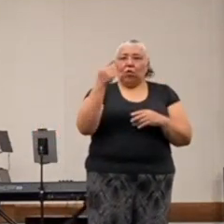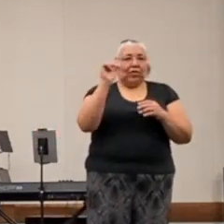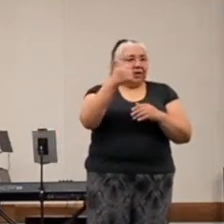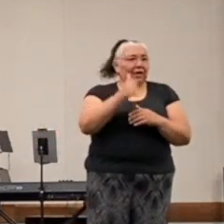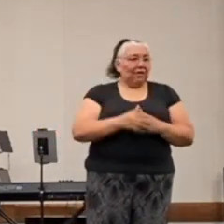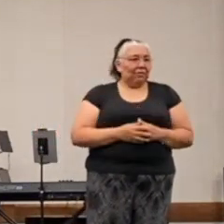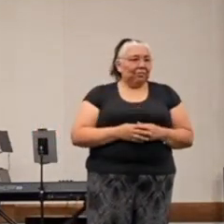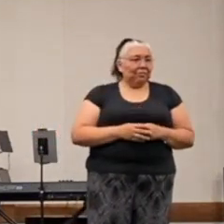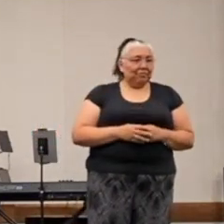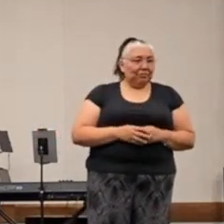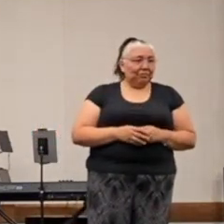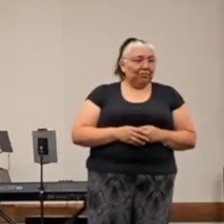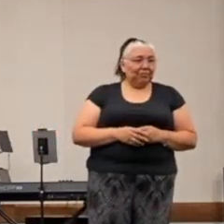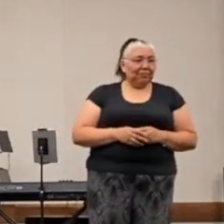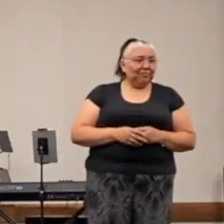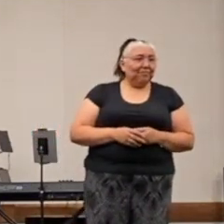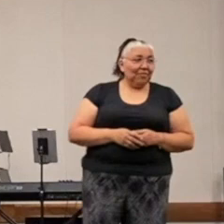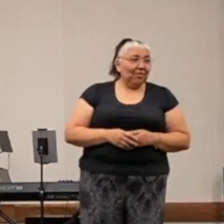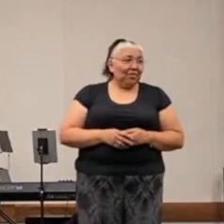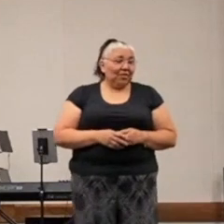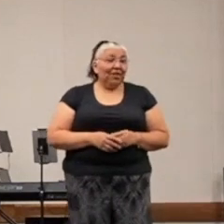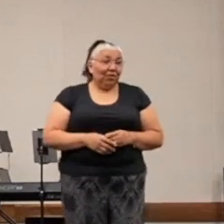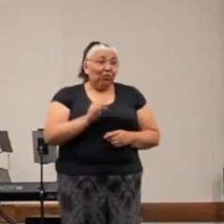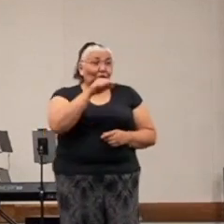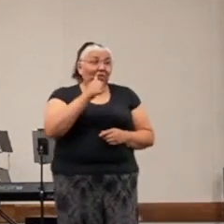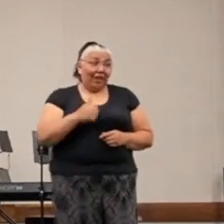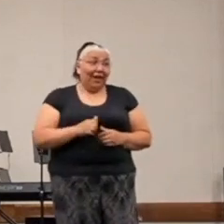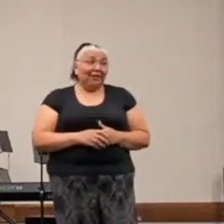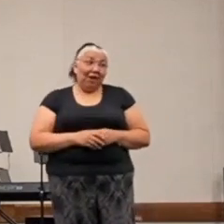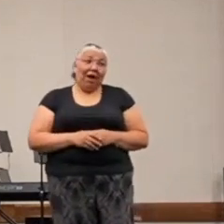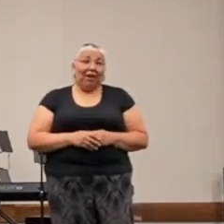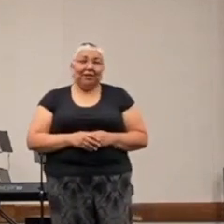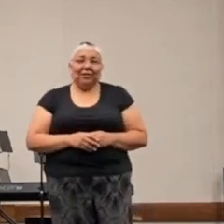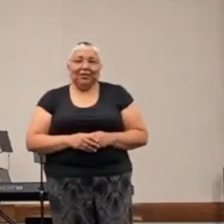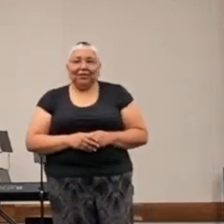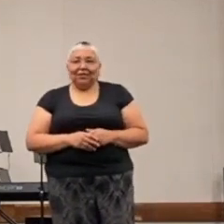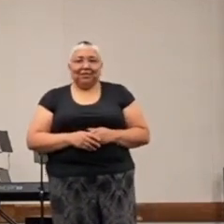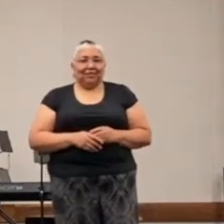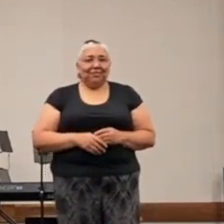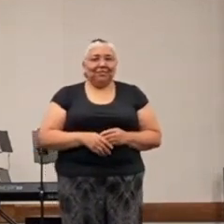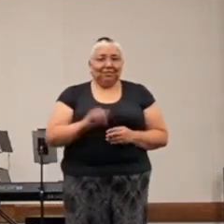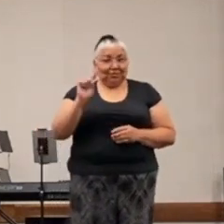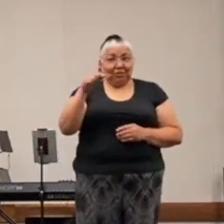ten. There's only ten. There's only ten. There's only ten.